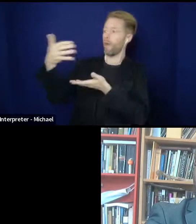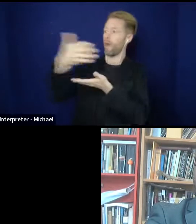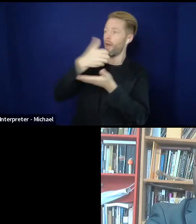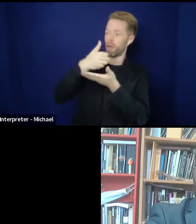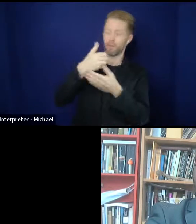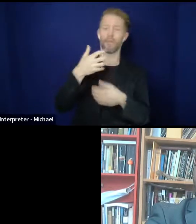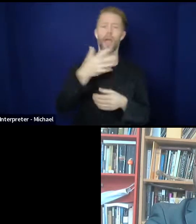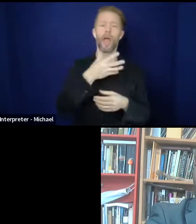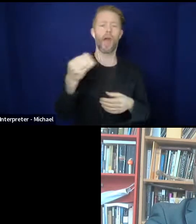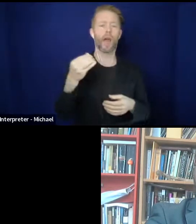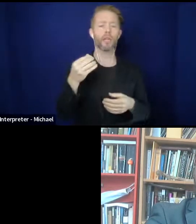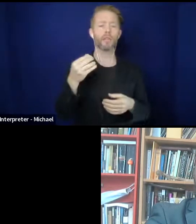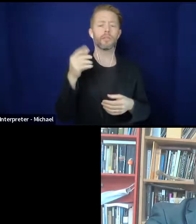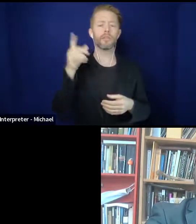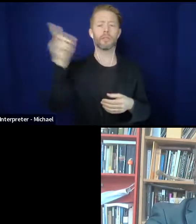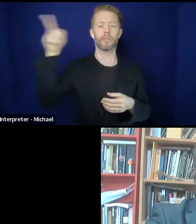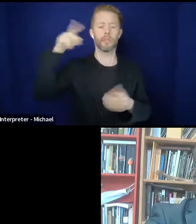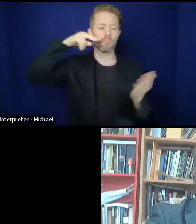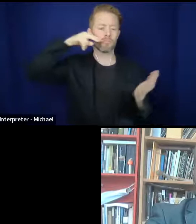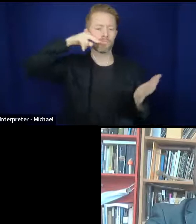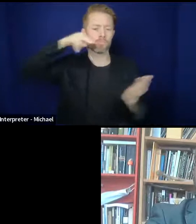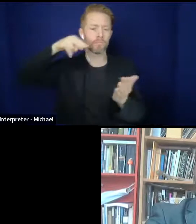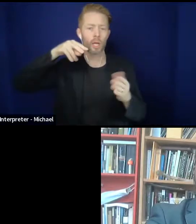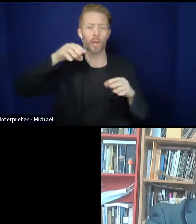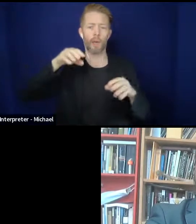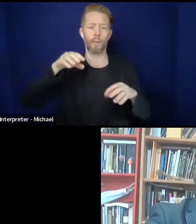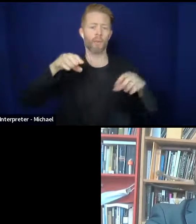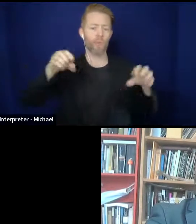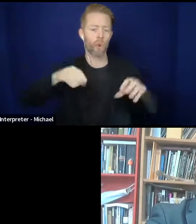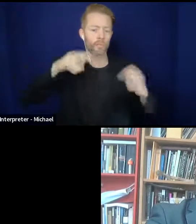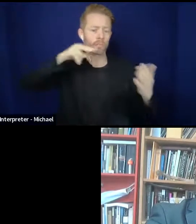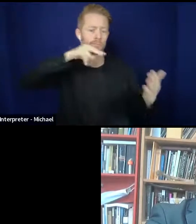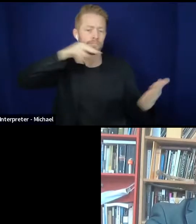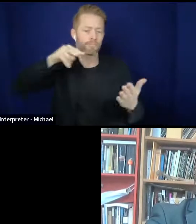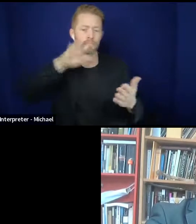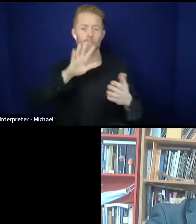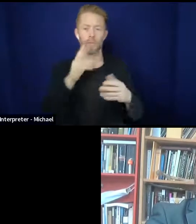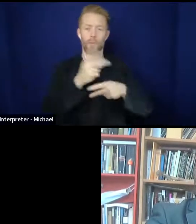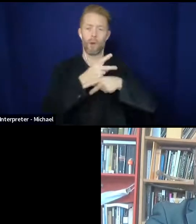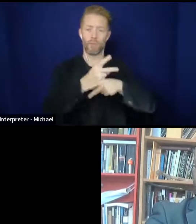wrong about tracking performance and productivity of the workforce?